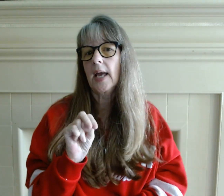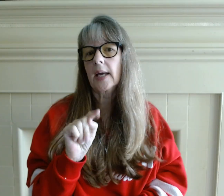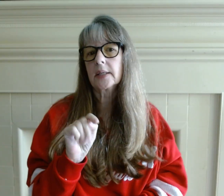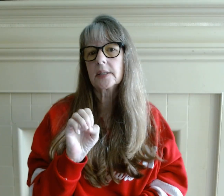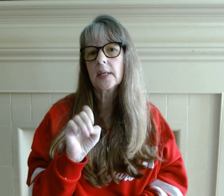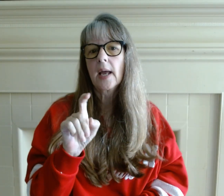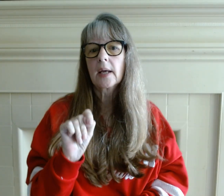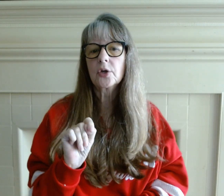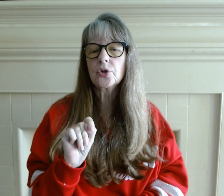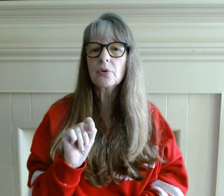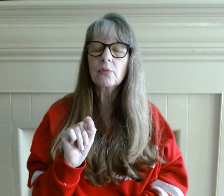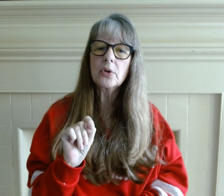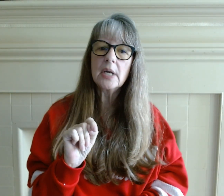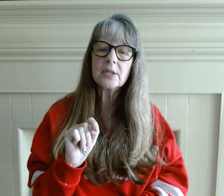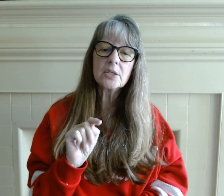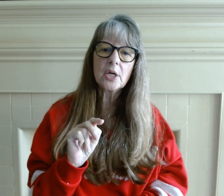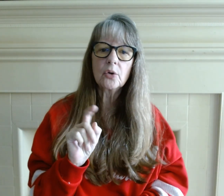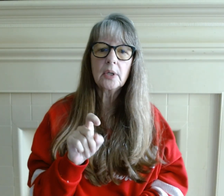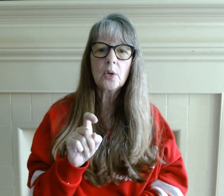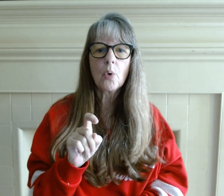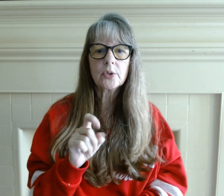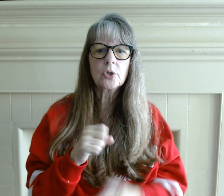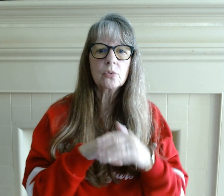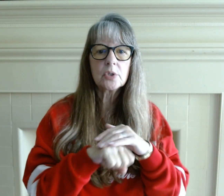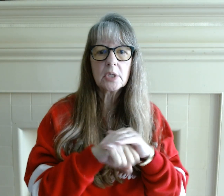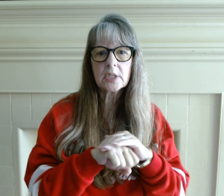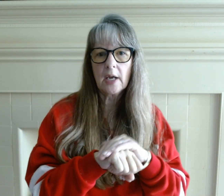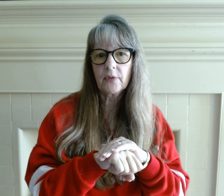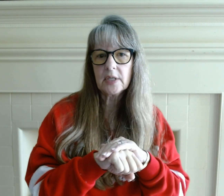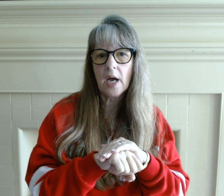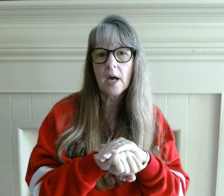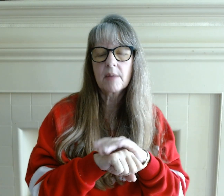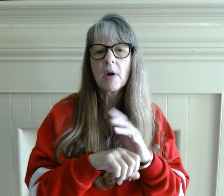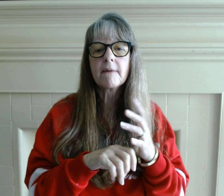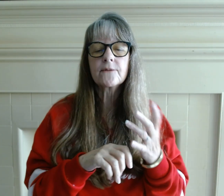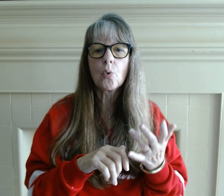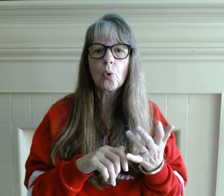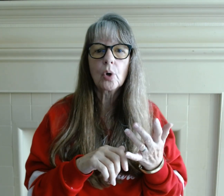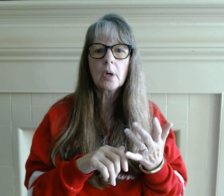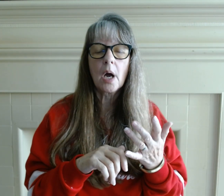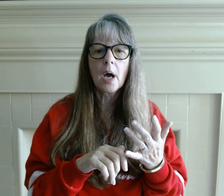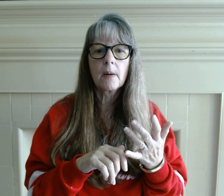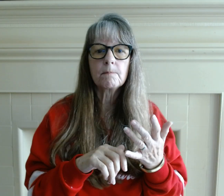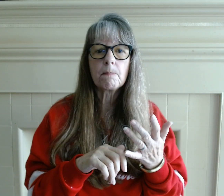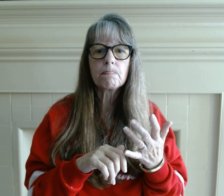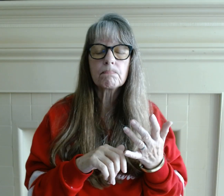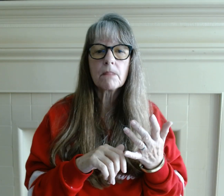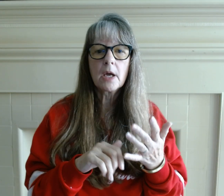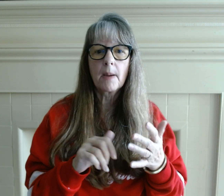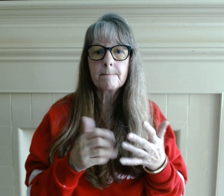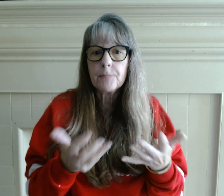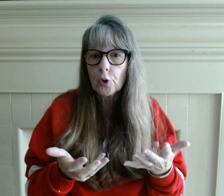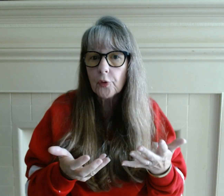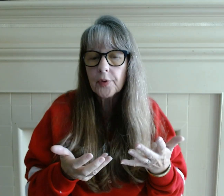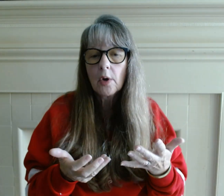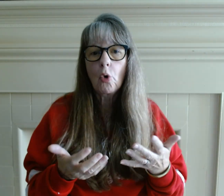context, because you don't necessarily want to use this every time for birth